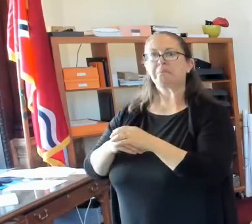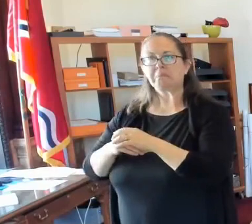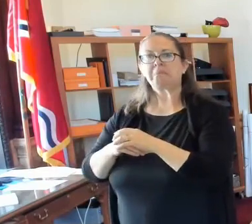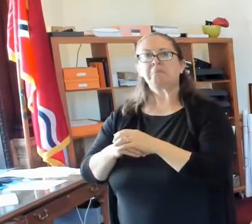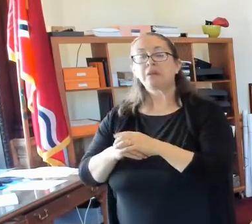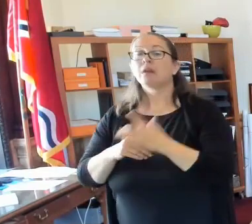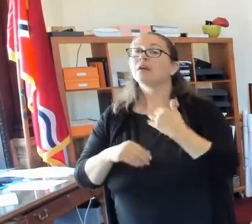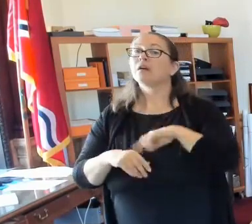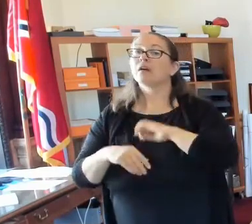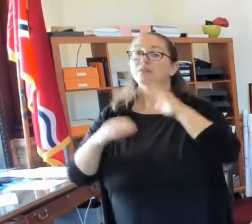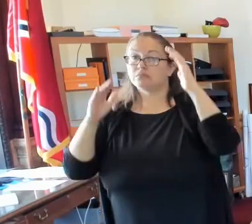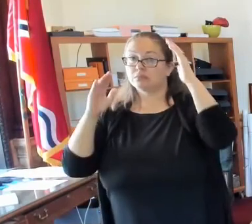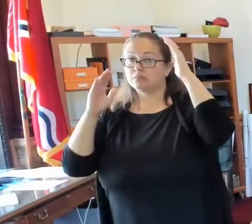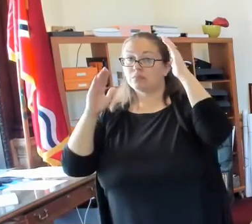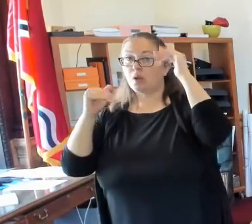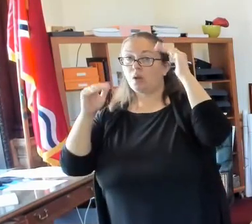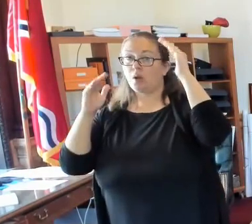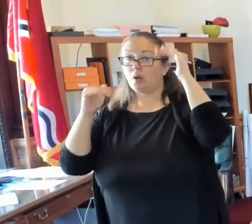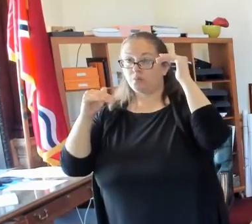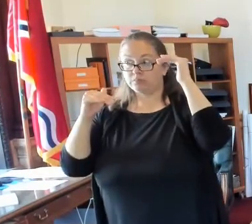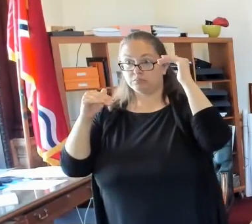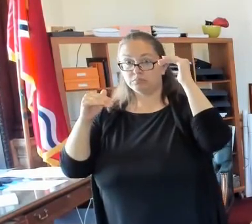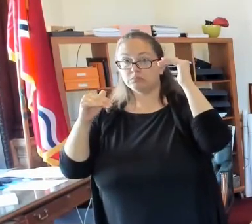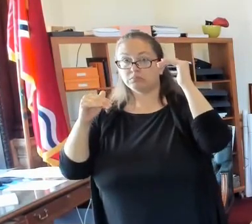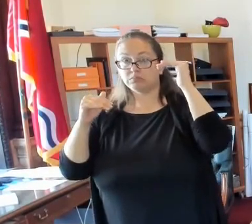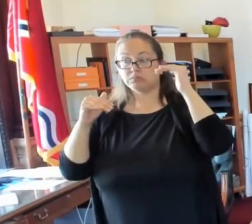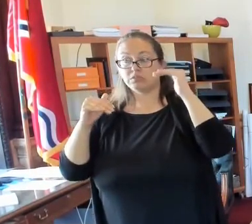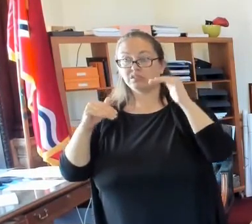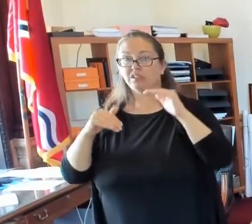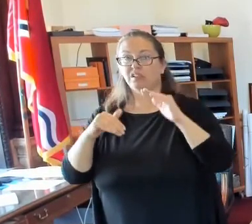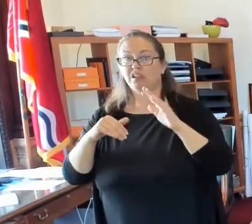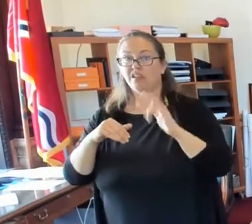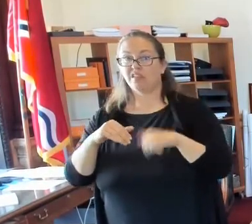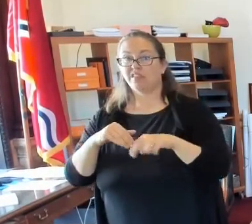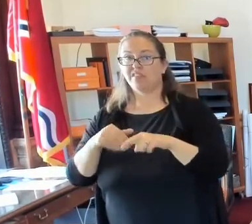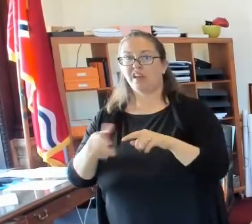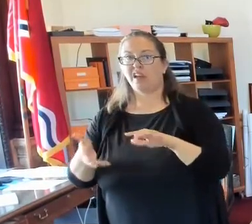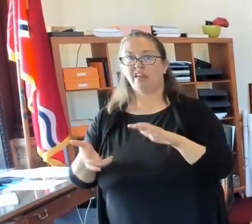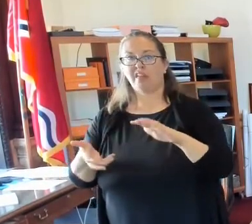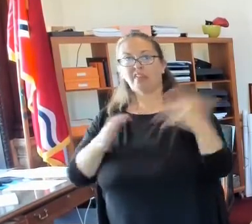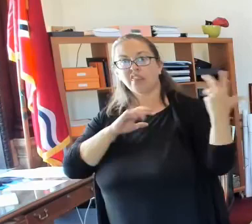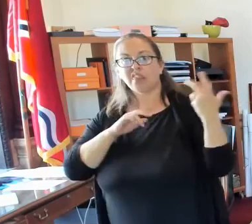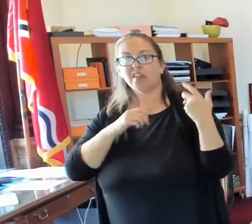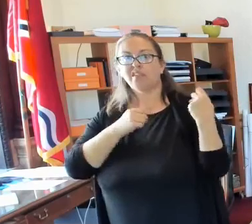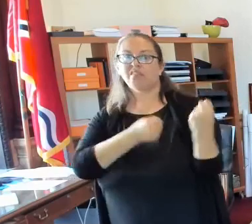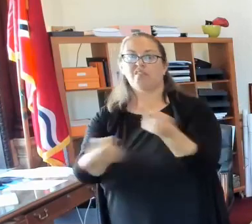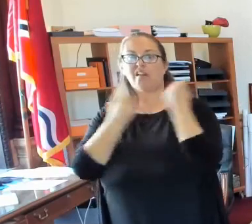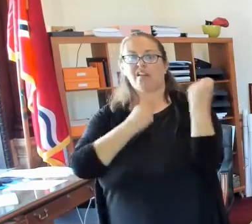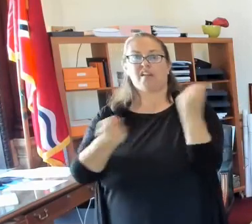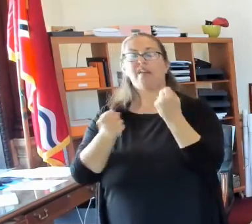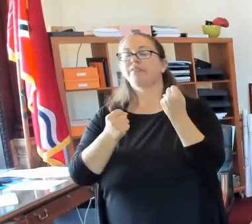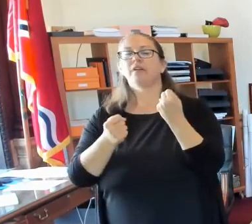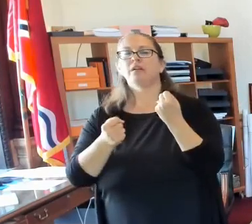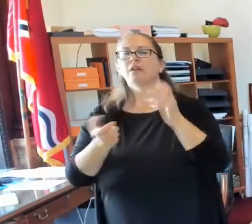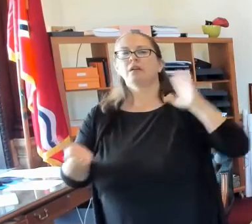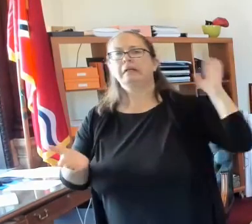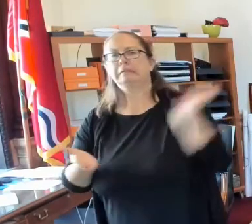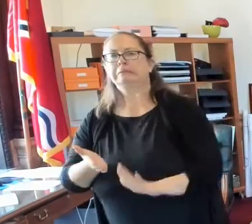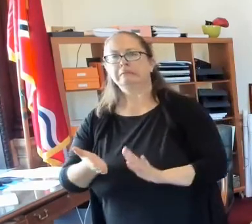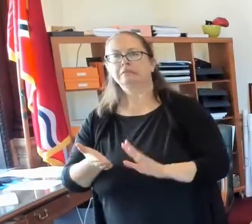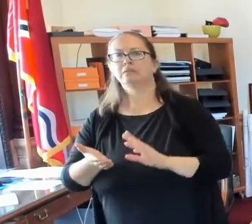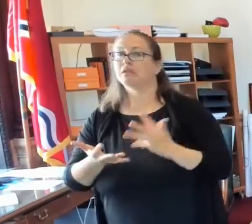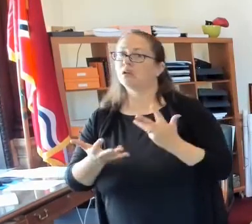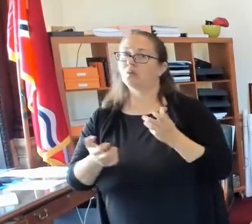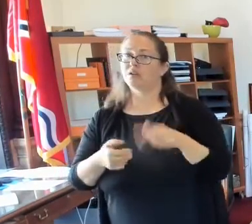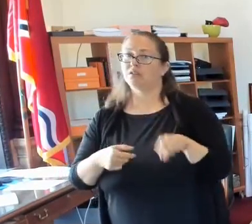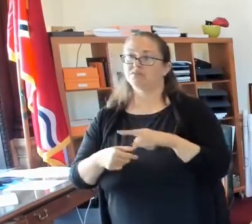and so we hope that we're able to really curb and reduce and make it a lot less fun for